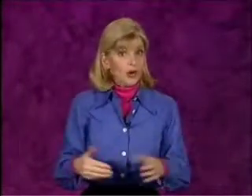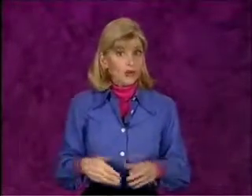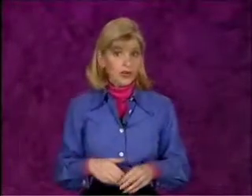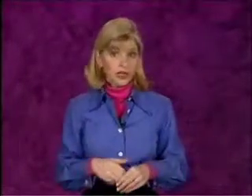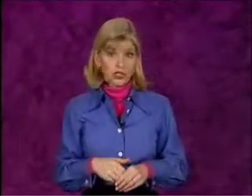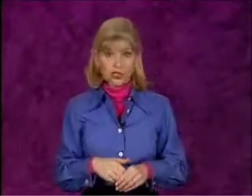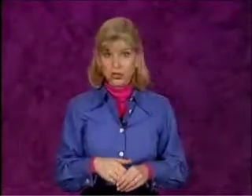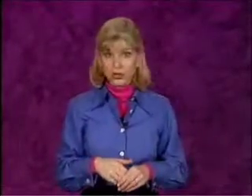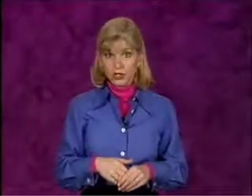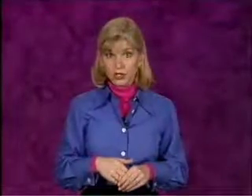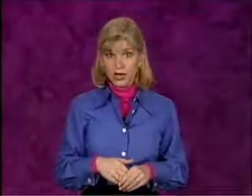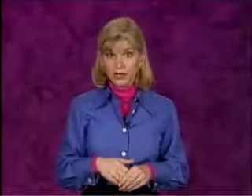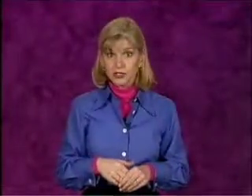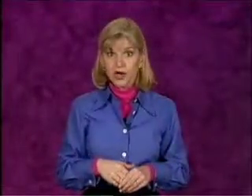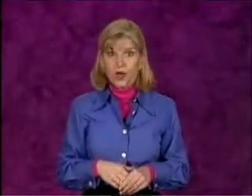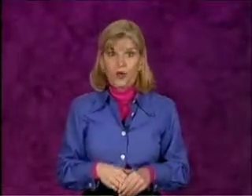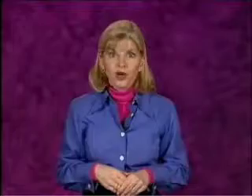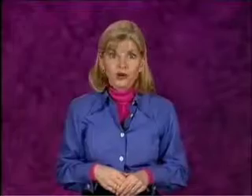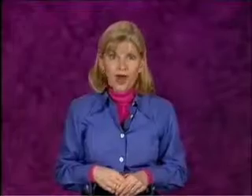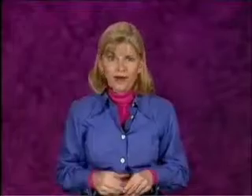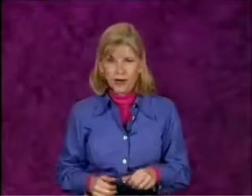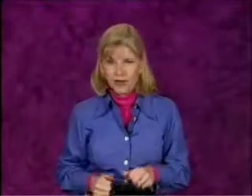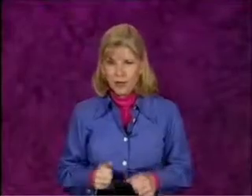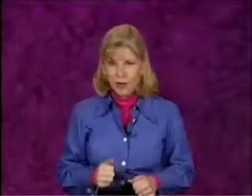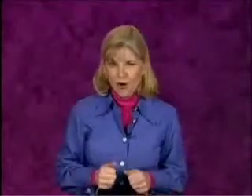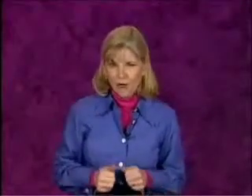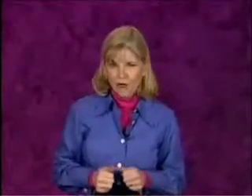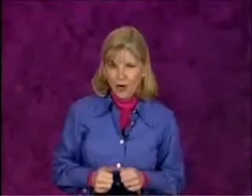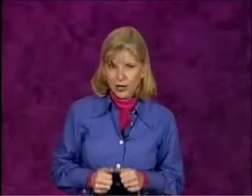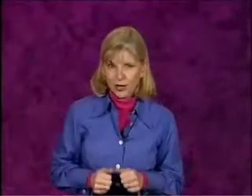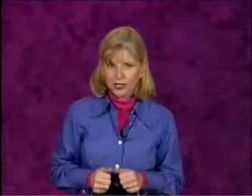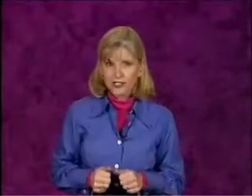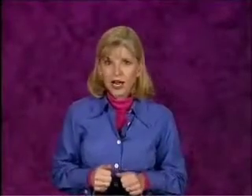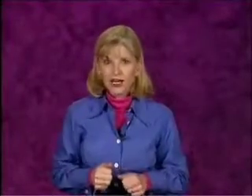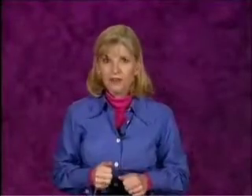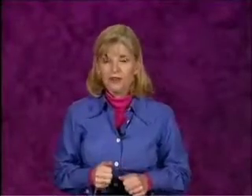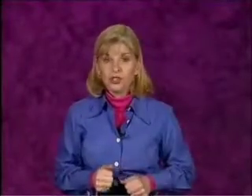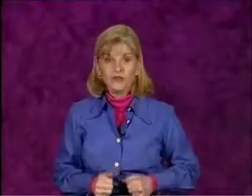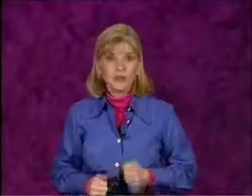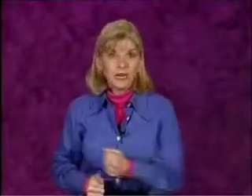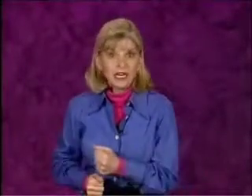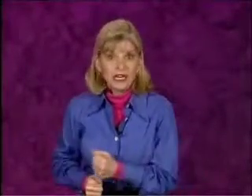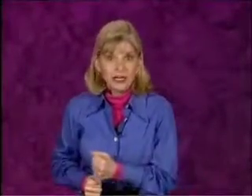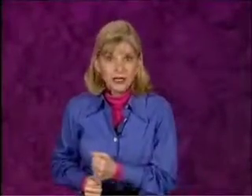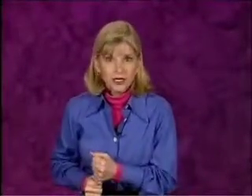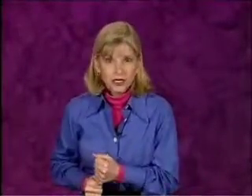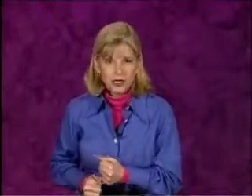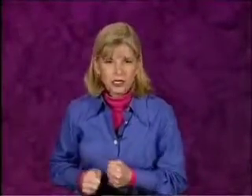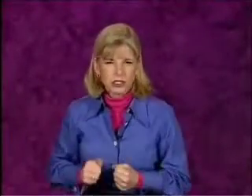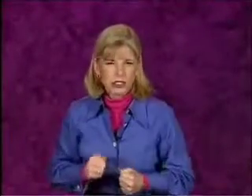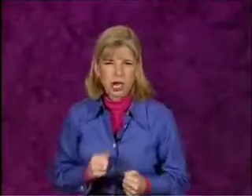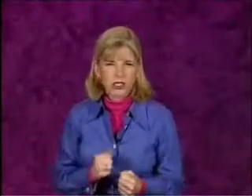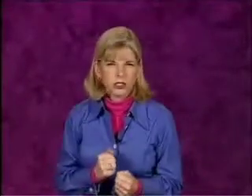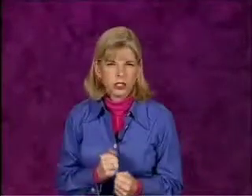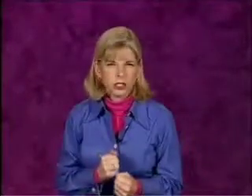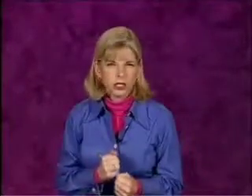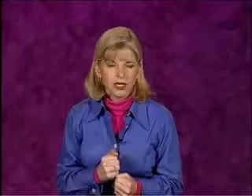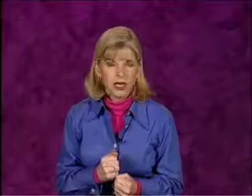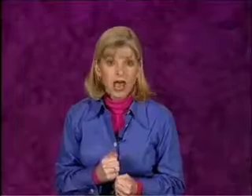we're finished teaching you these signs, we're going to have a little more fun with the signing features of speed, intensity,